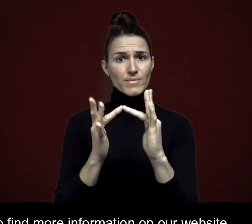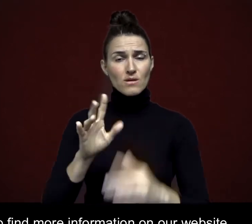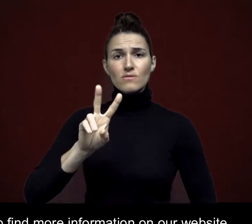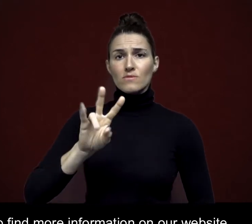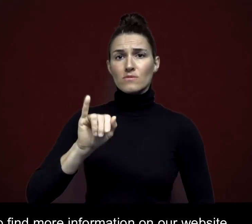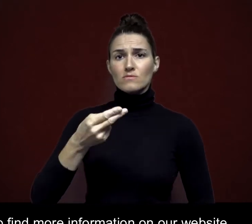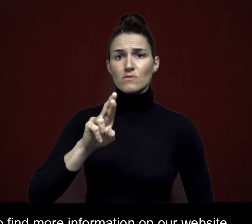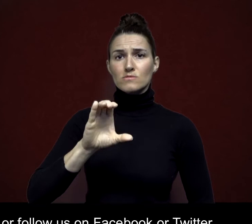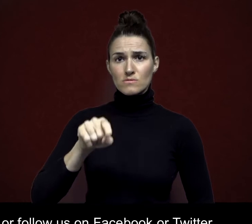our website,